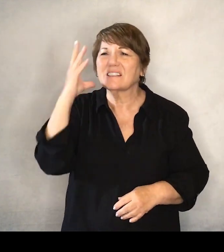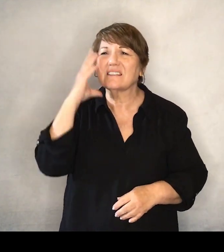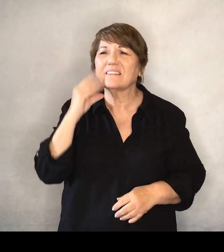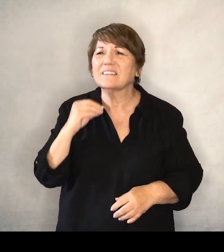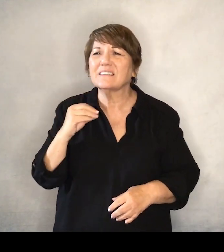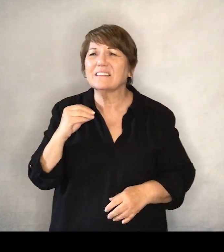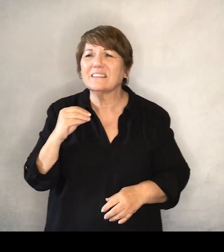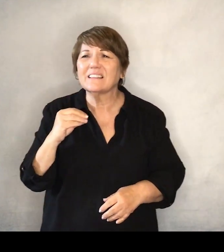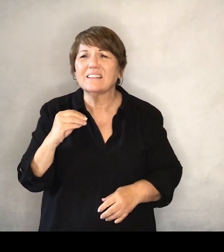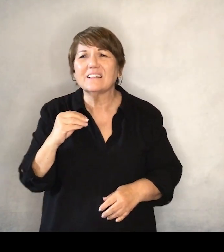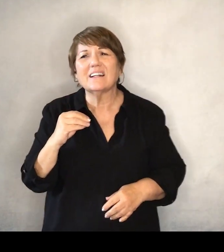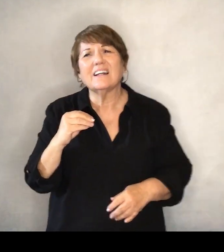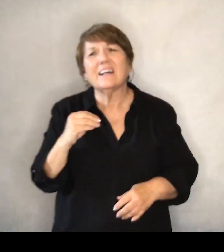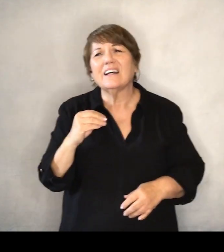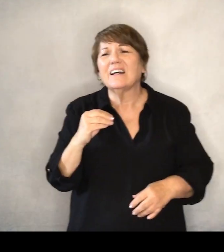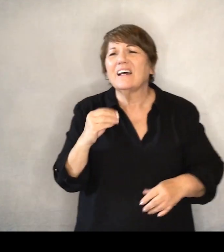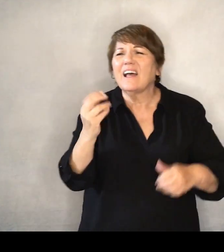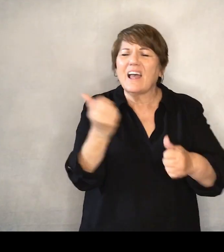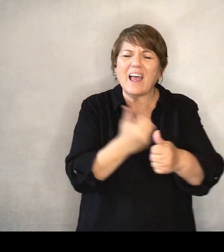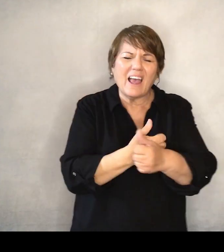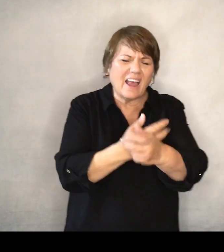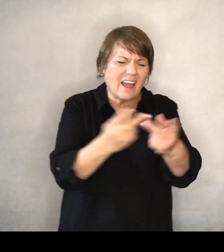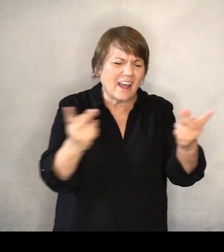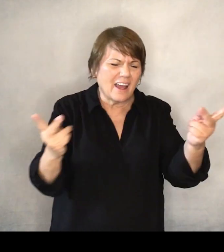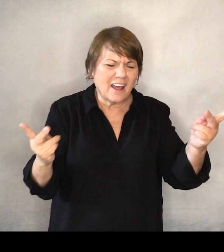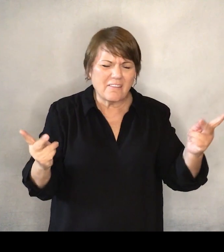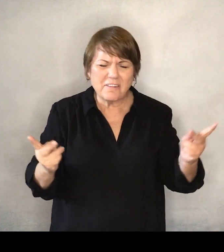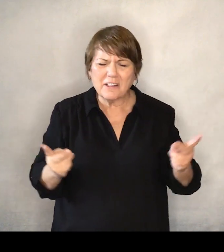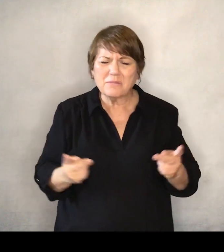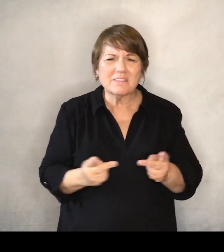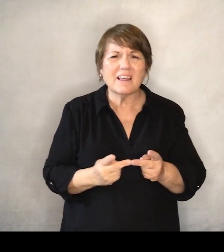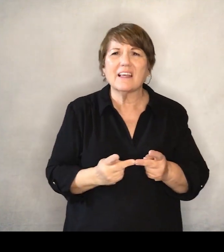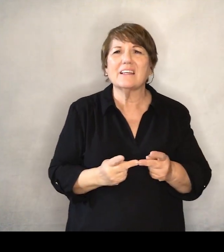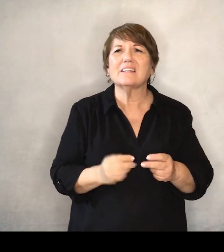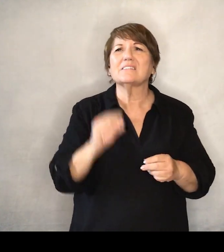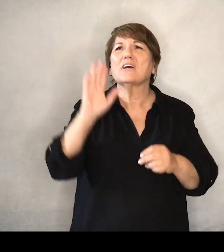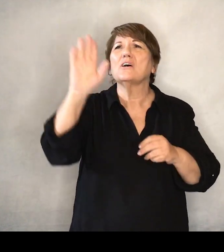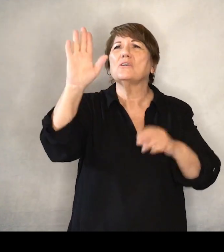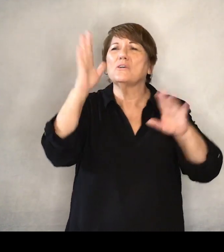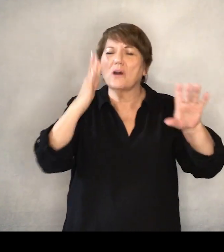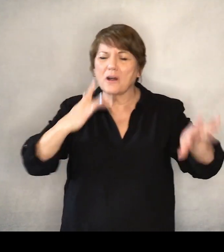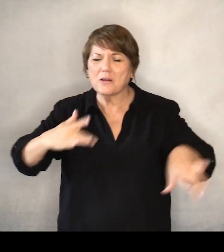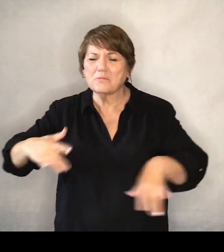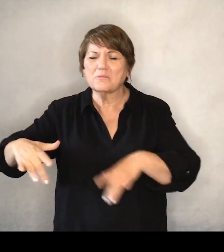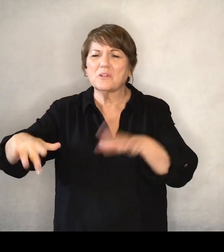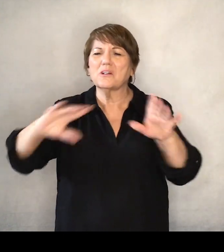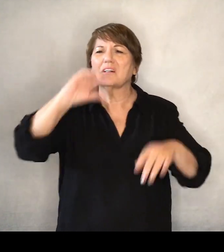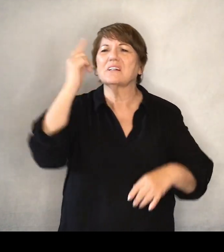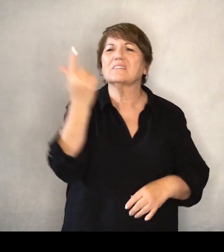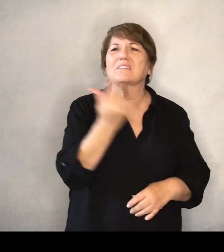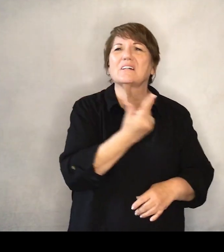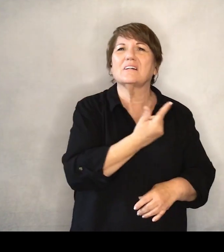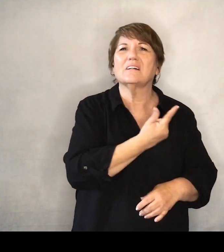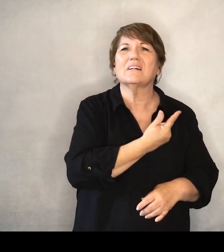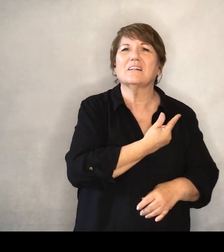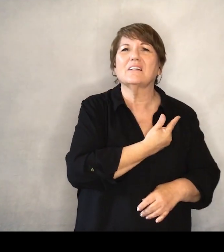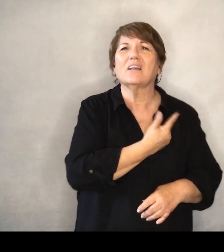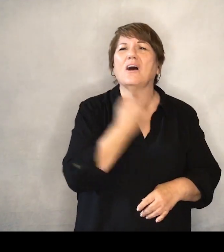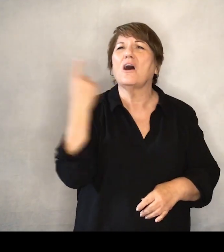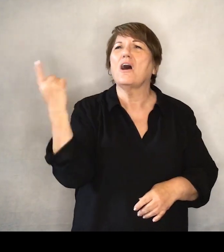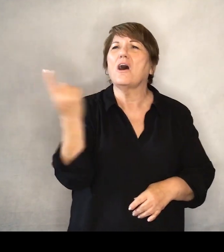and there's not a place your mercy and grace won't find